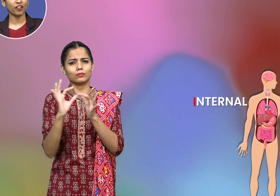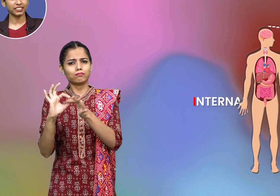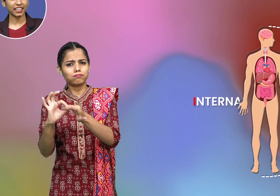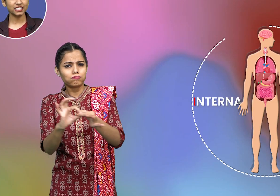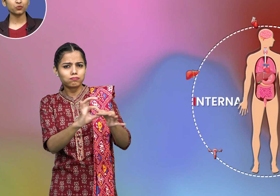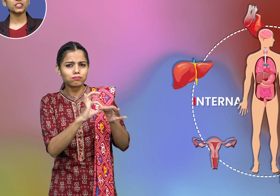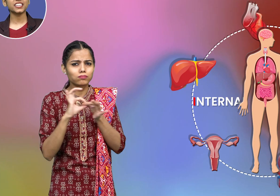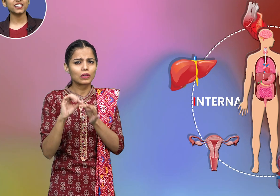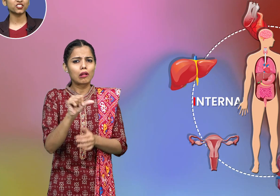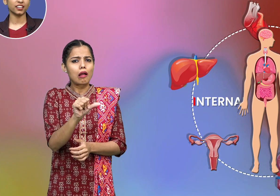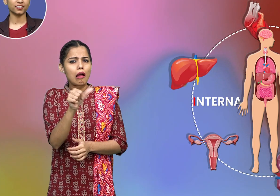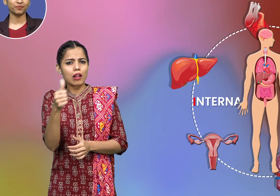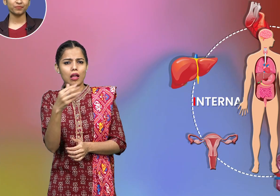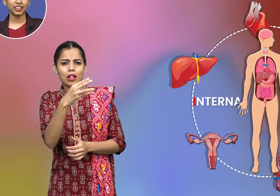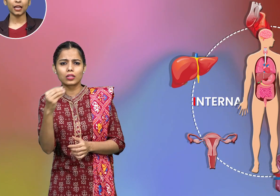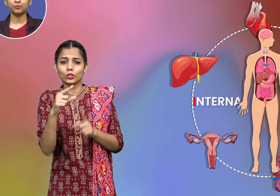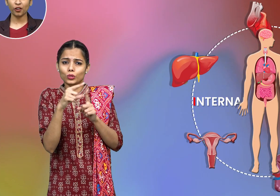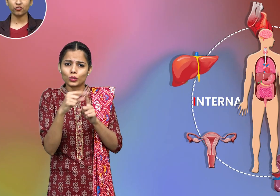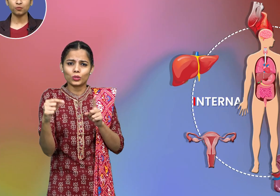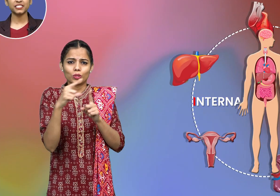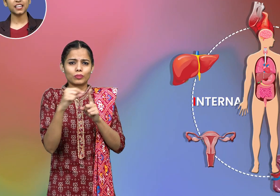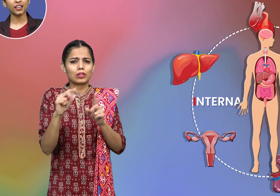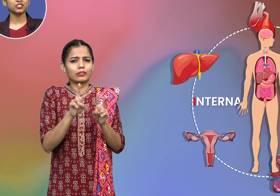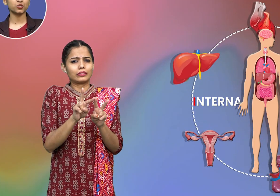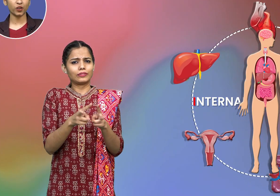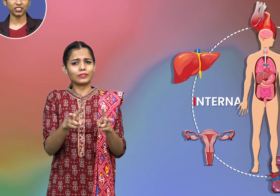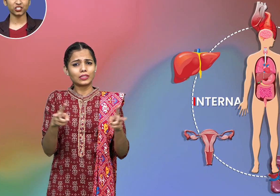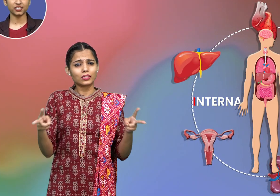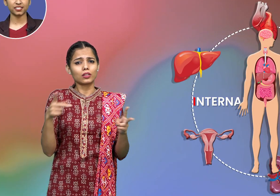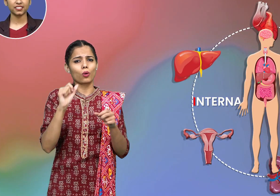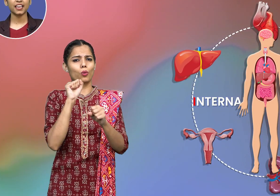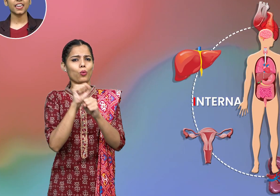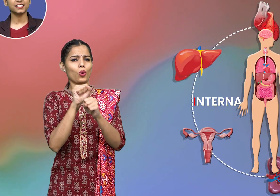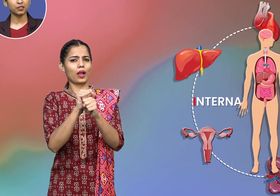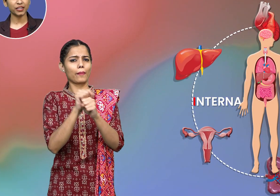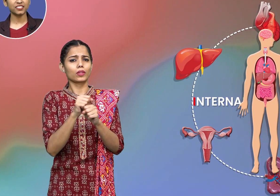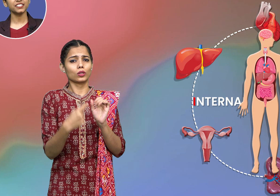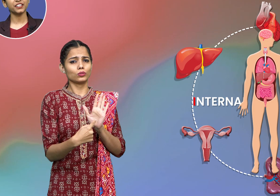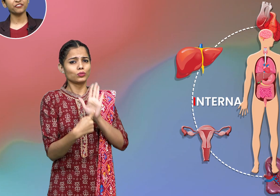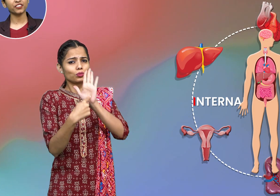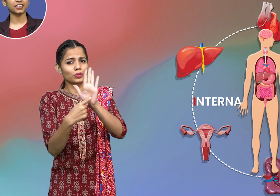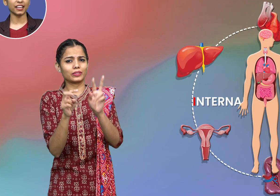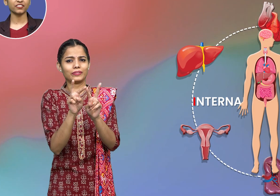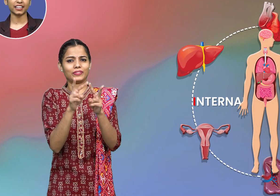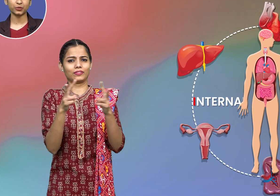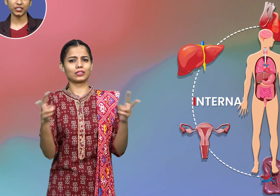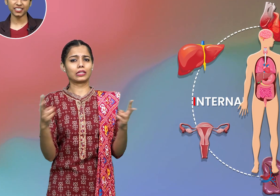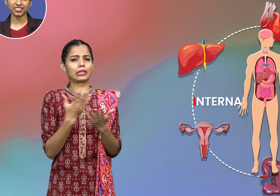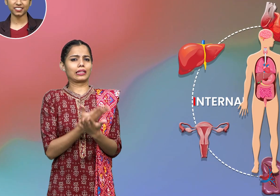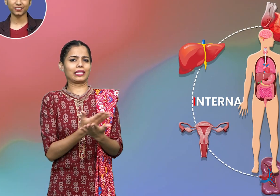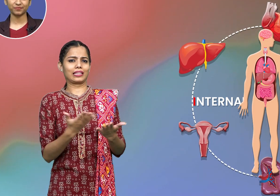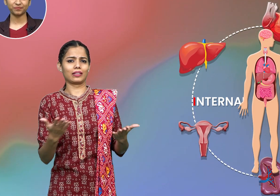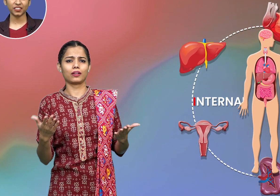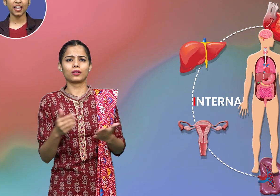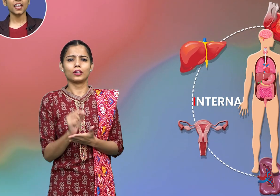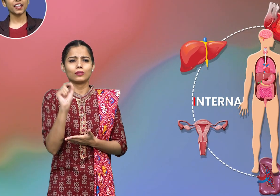part coordinates with each other and performs diverse functions, exhibiting different life